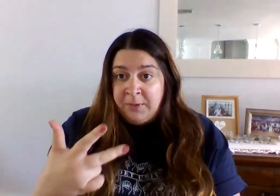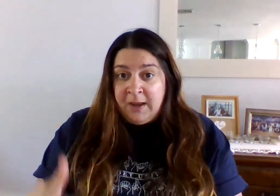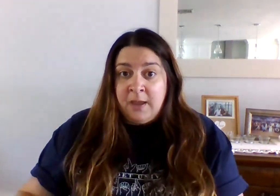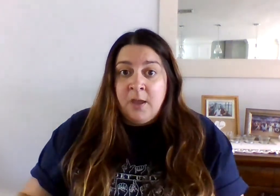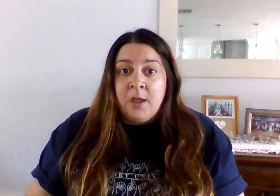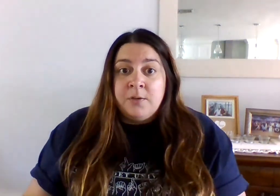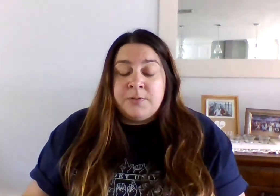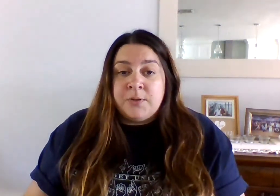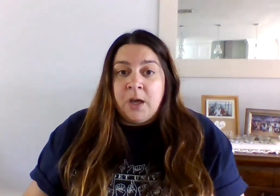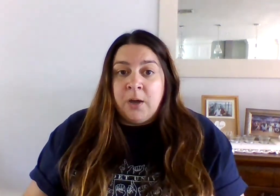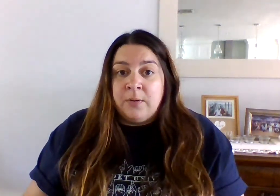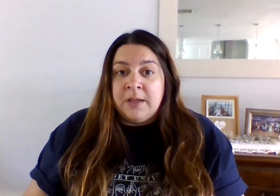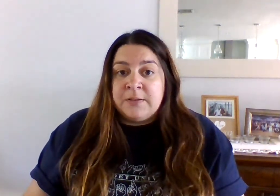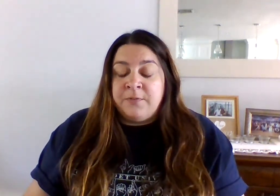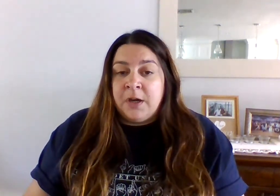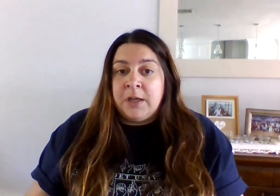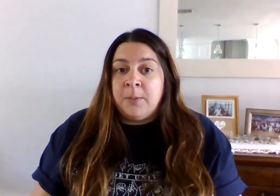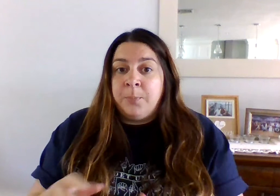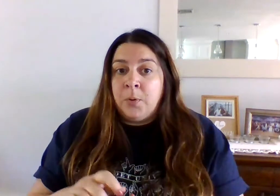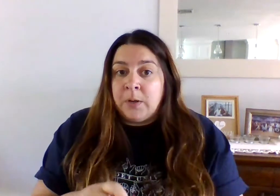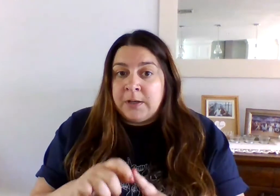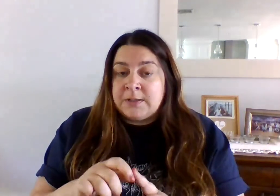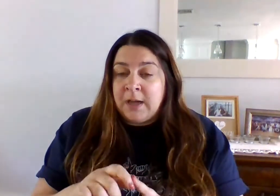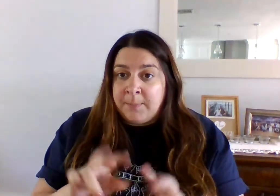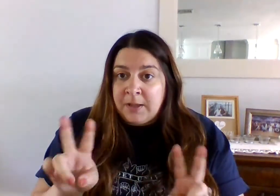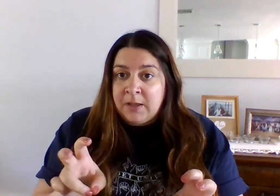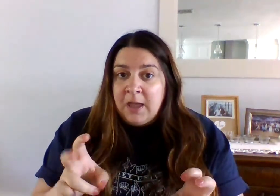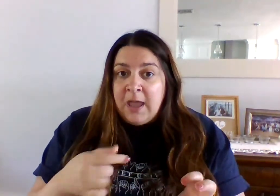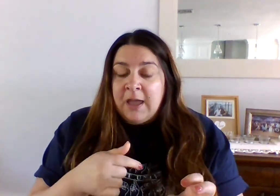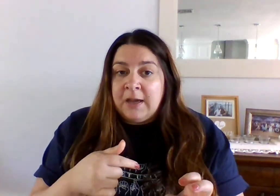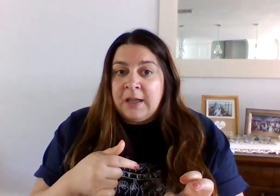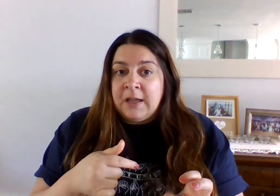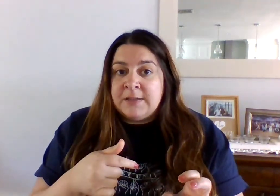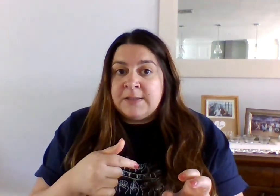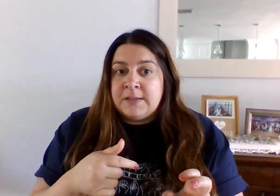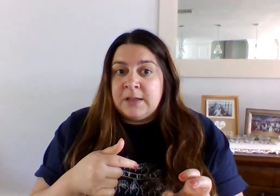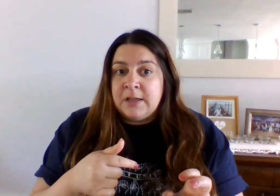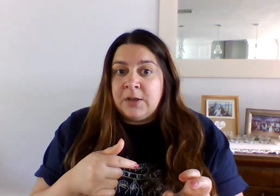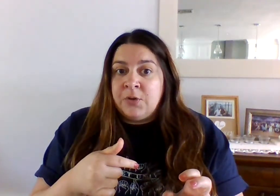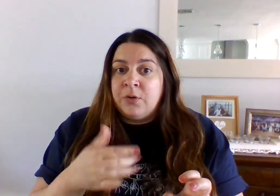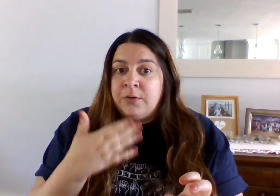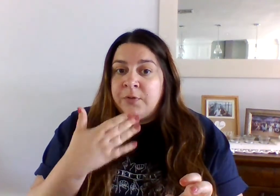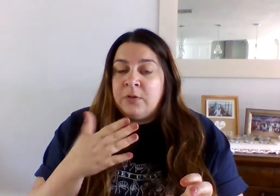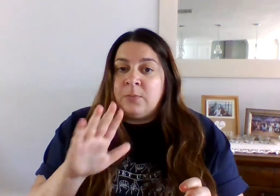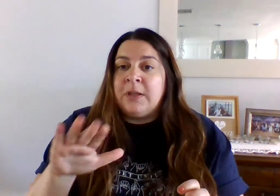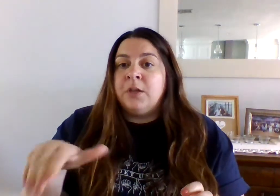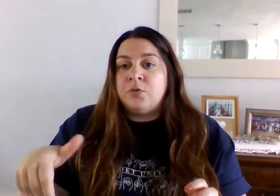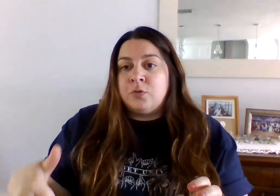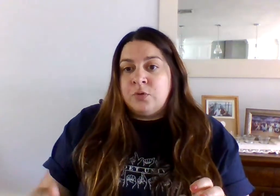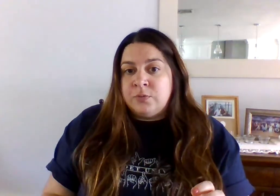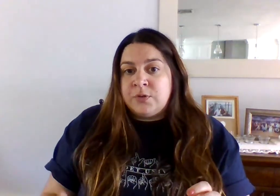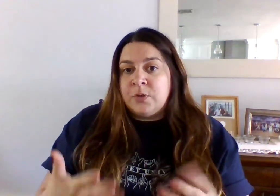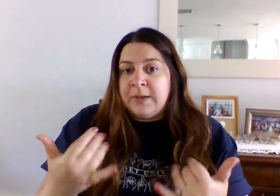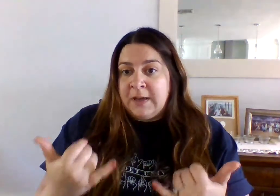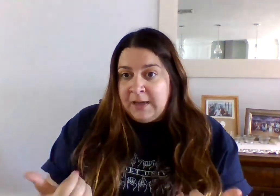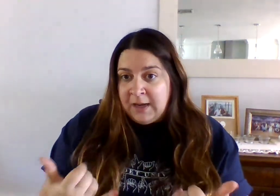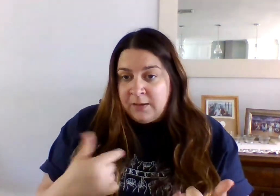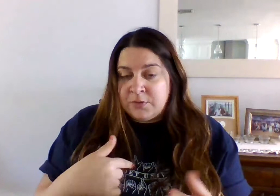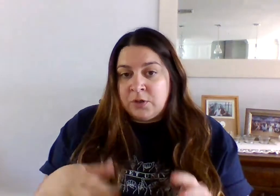3. So it's a very important topic and it's good for you to be introduced to it now. So you're going to